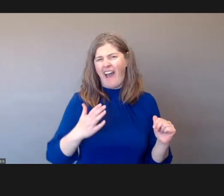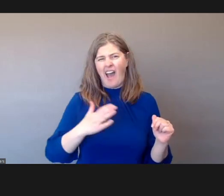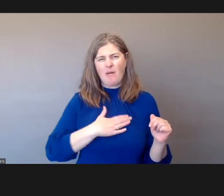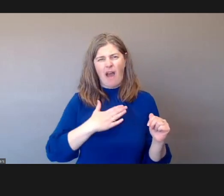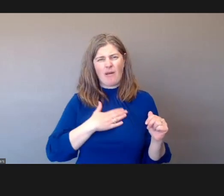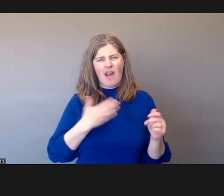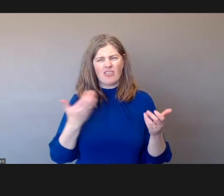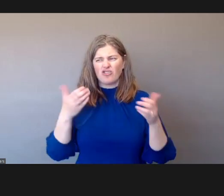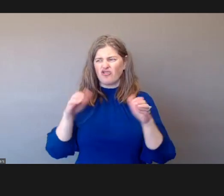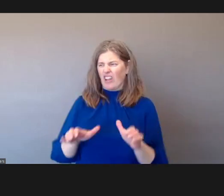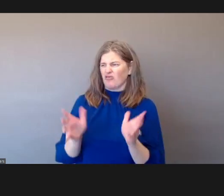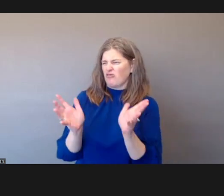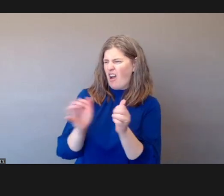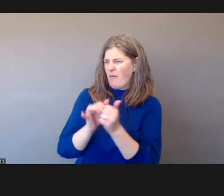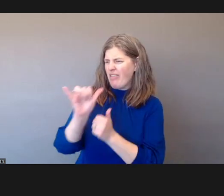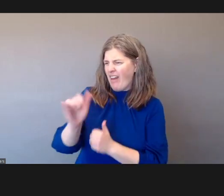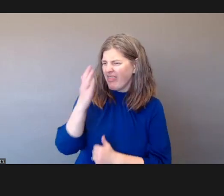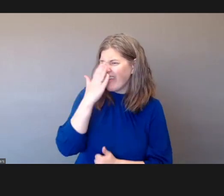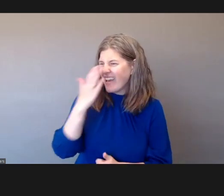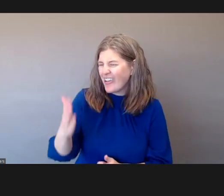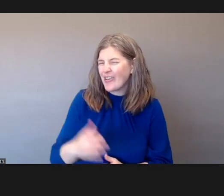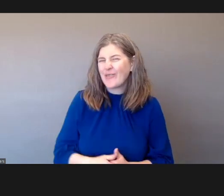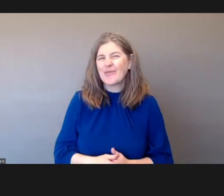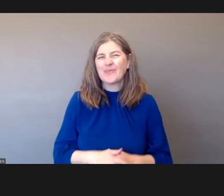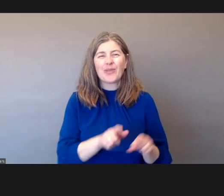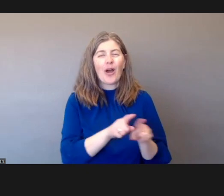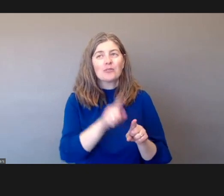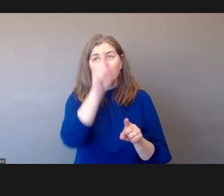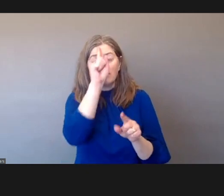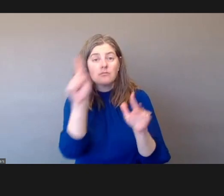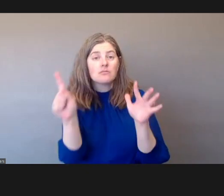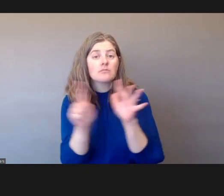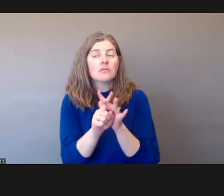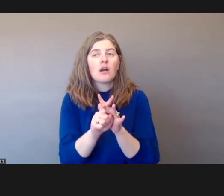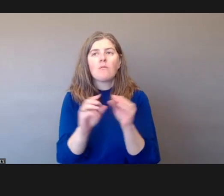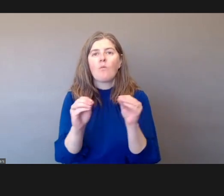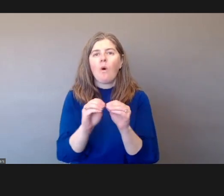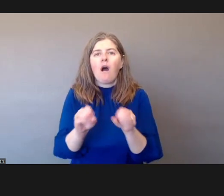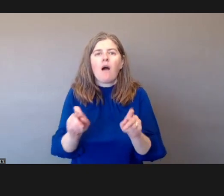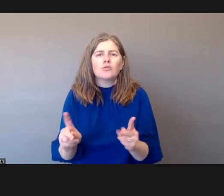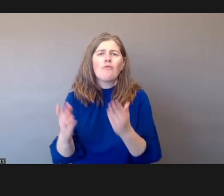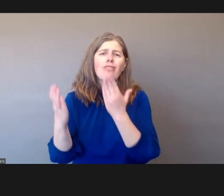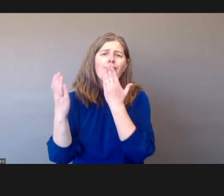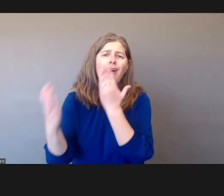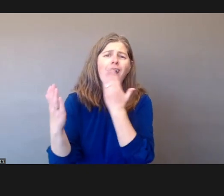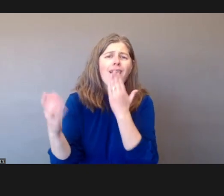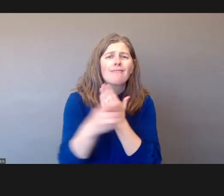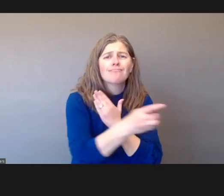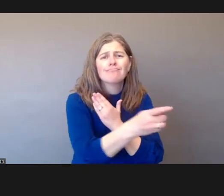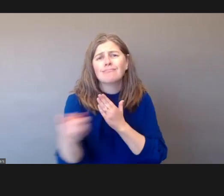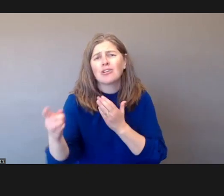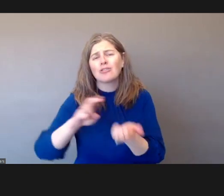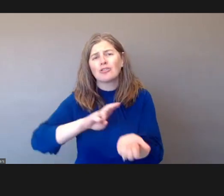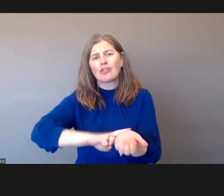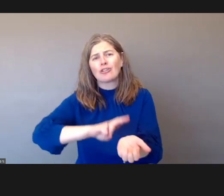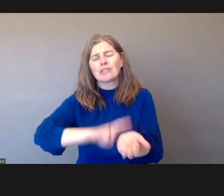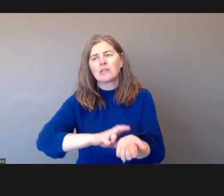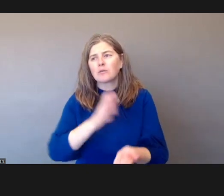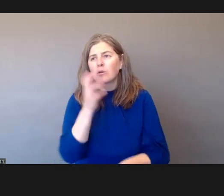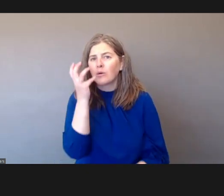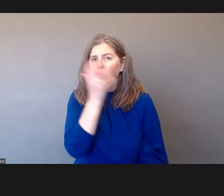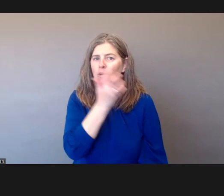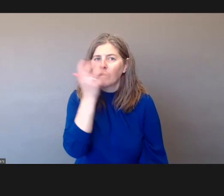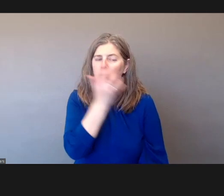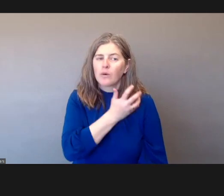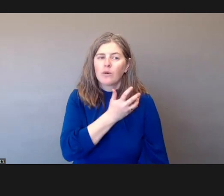talk about that. And also just another opportunity to thank all the nurses who've really,